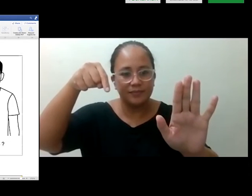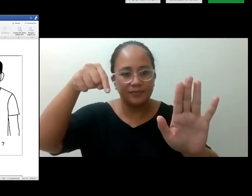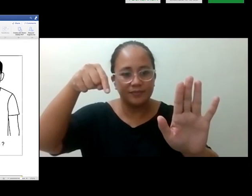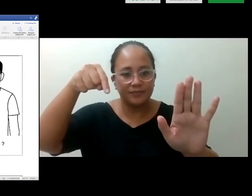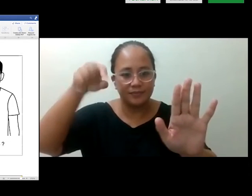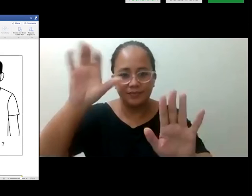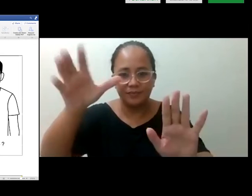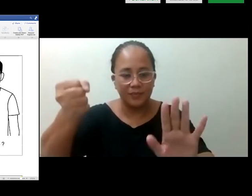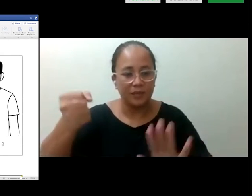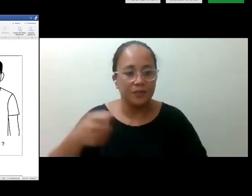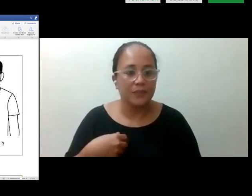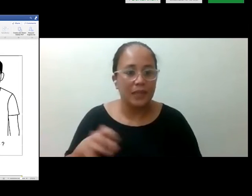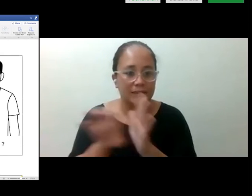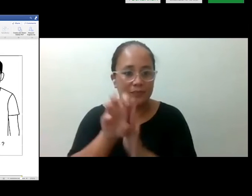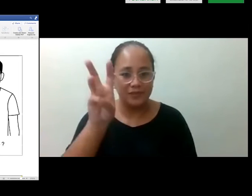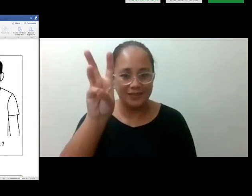Yes, example 6, okay.